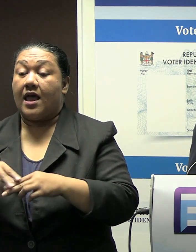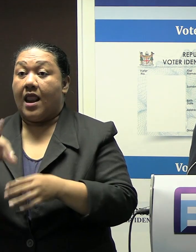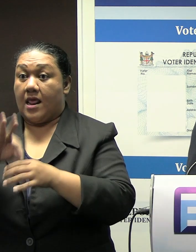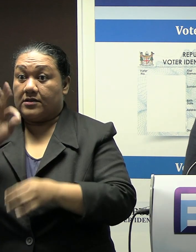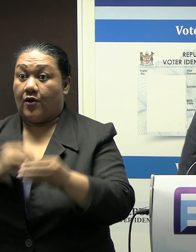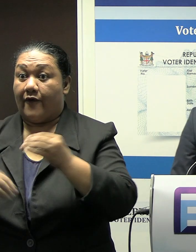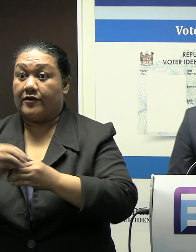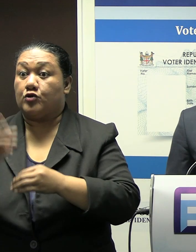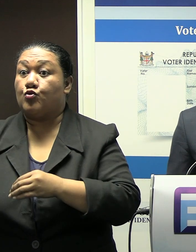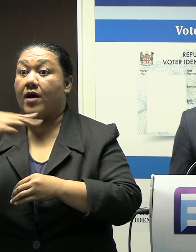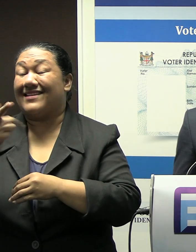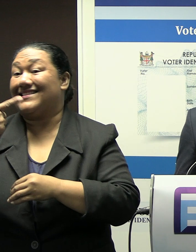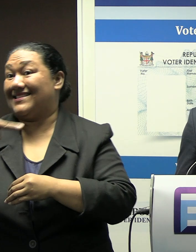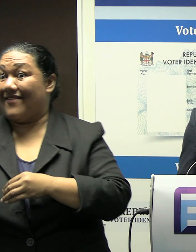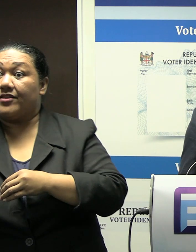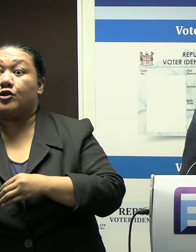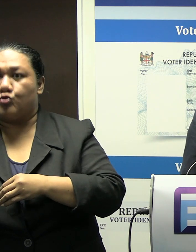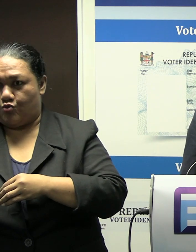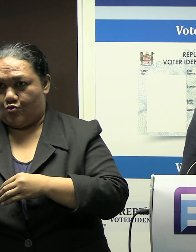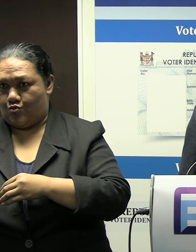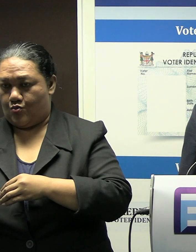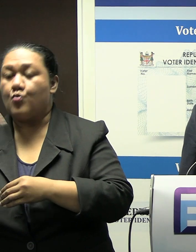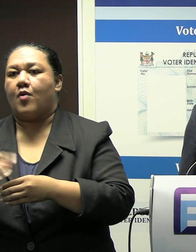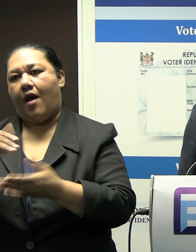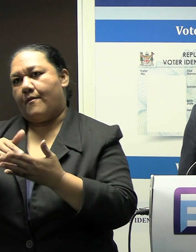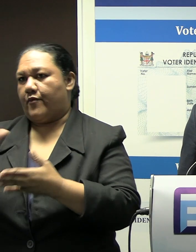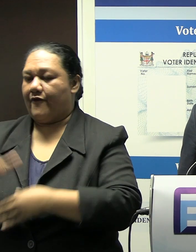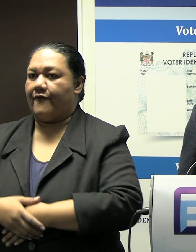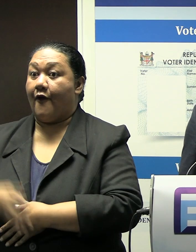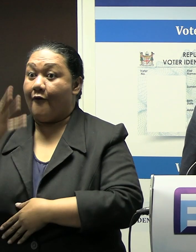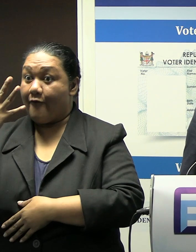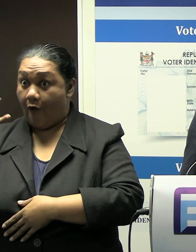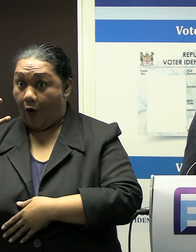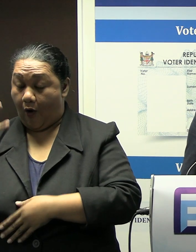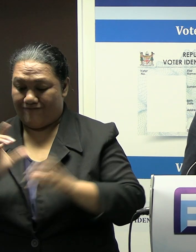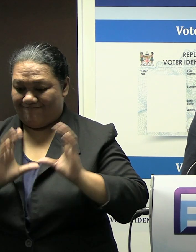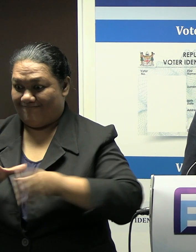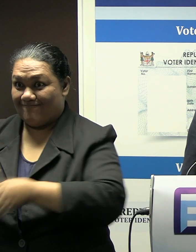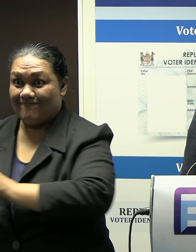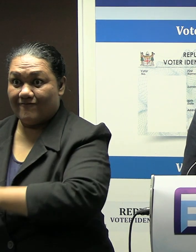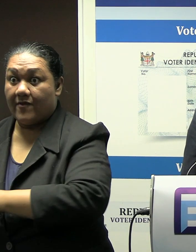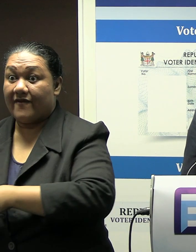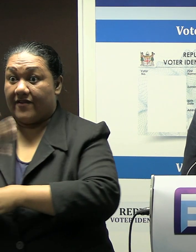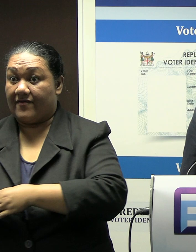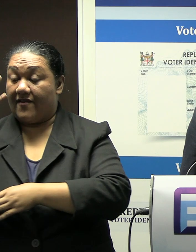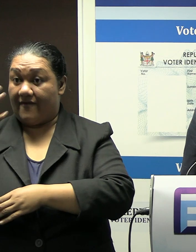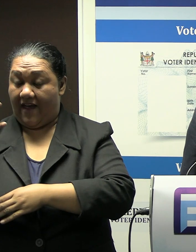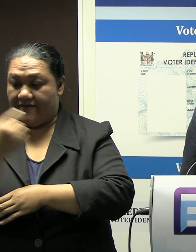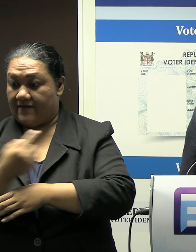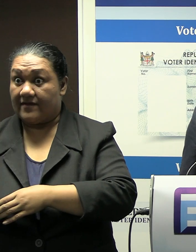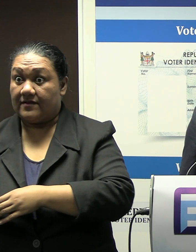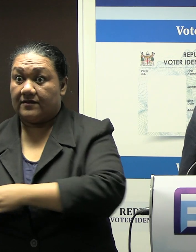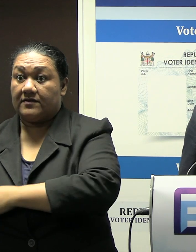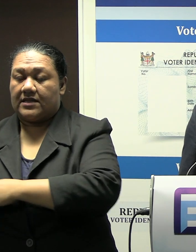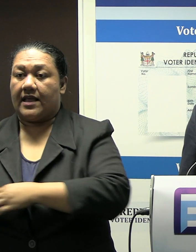approved 272 nominations. 4 political parties submitted party lists of 55 candidates, namely